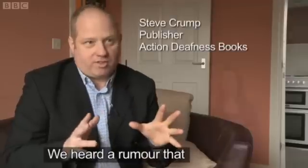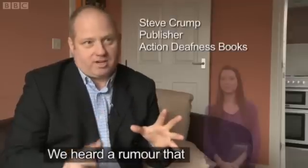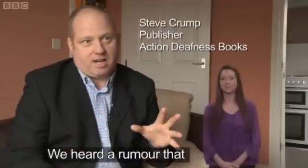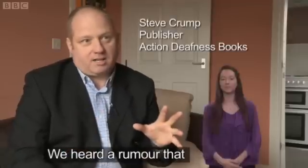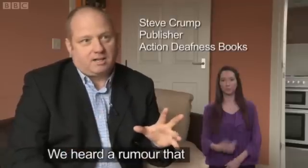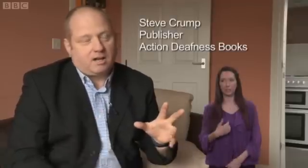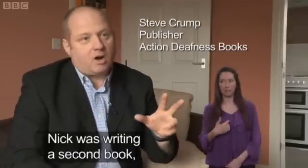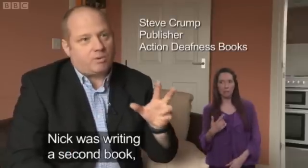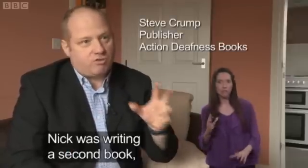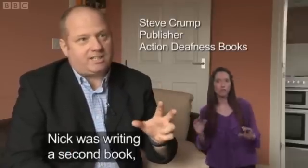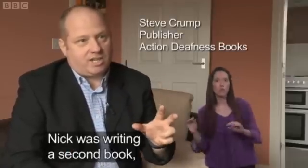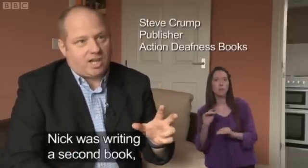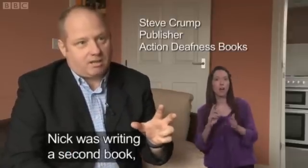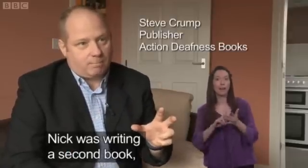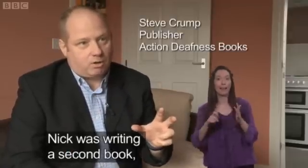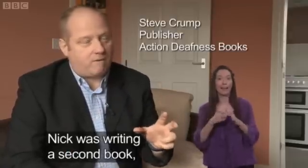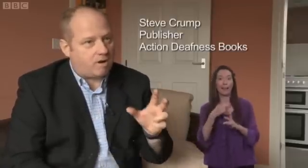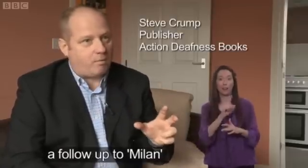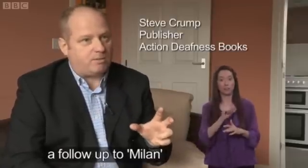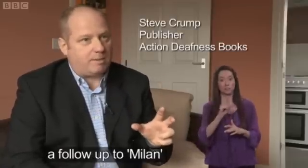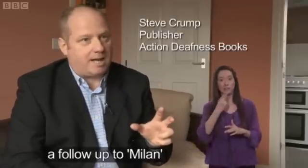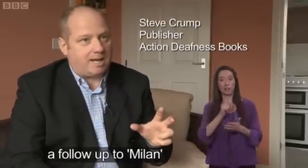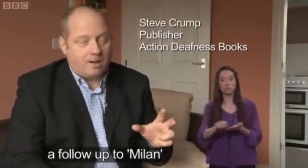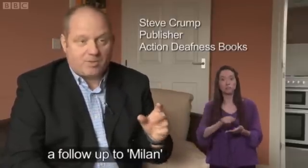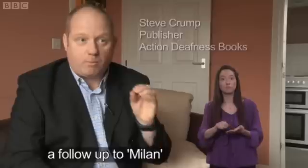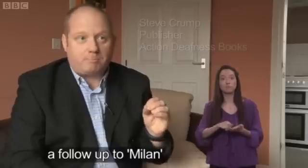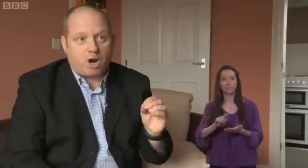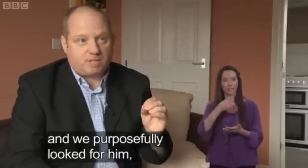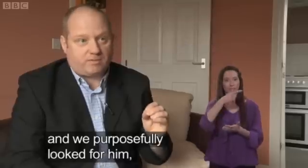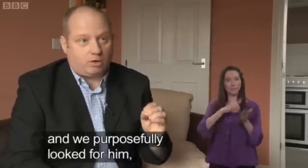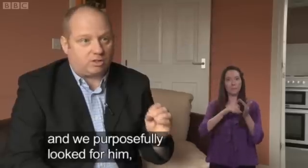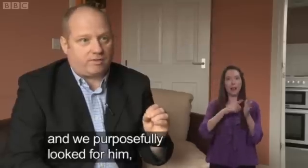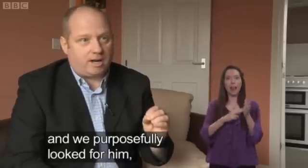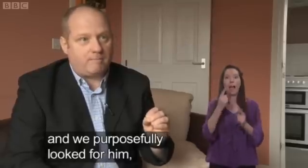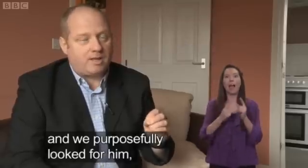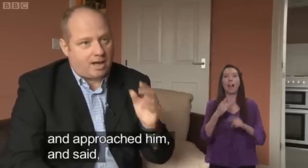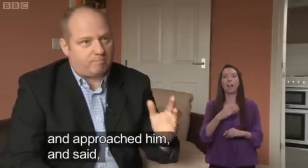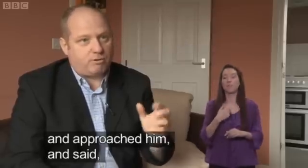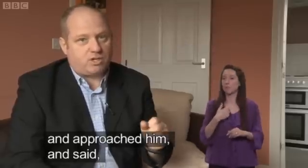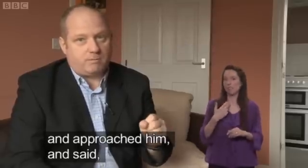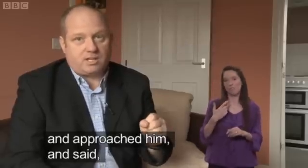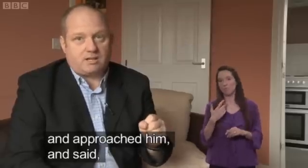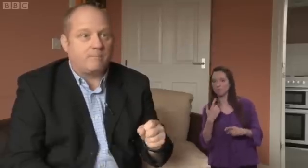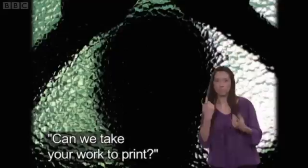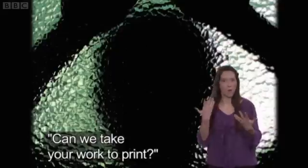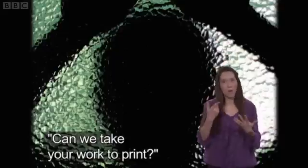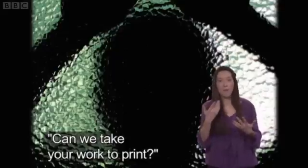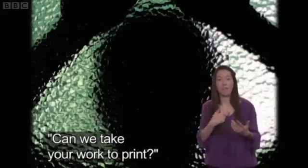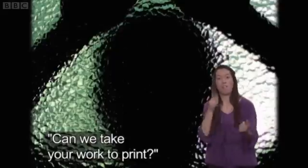that Nick was writing a second book, a follow-up to Milan. And we purposefully looked for him and approached him and said, you know, can